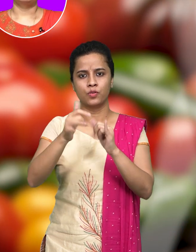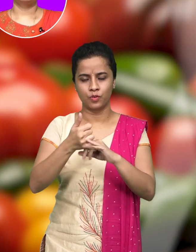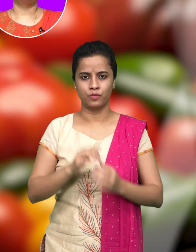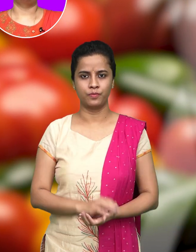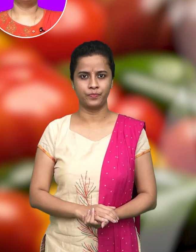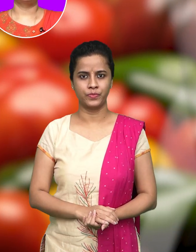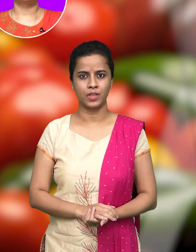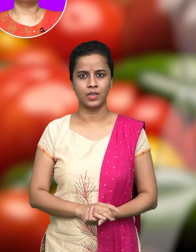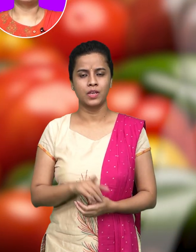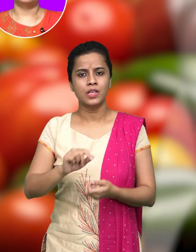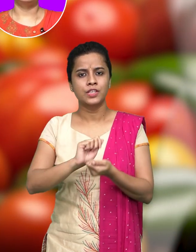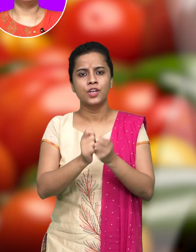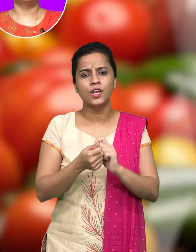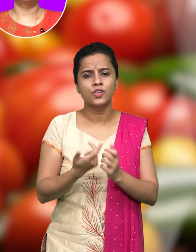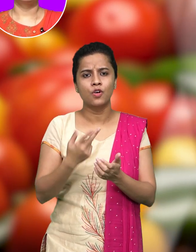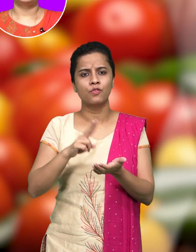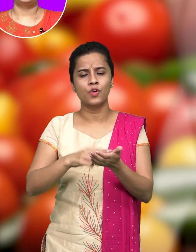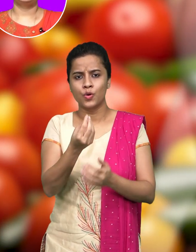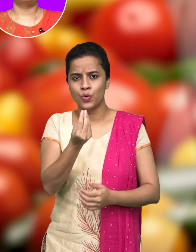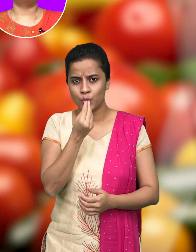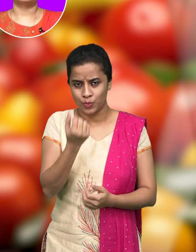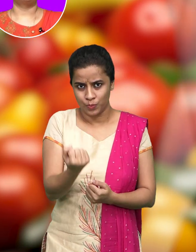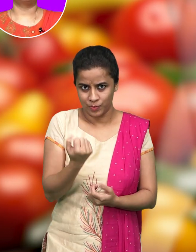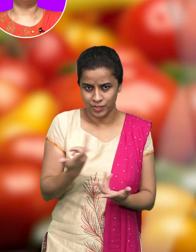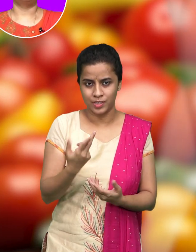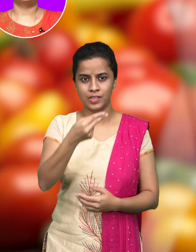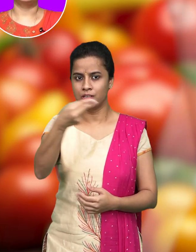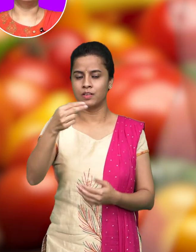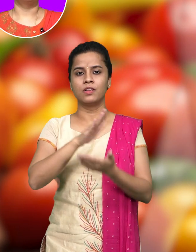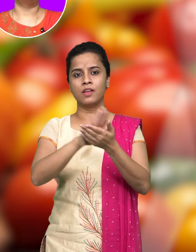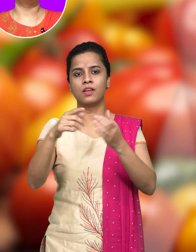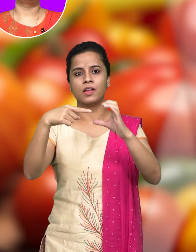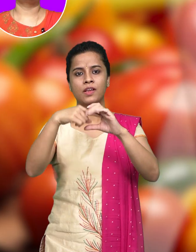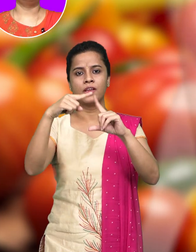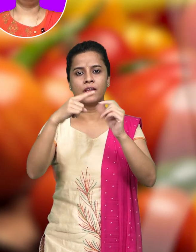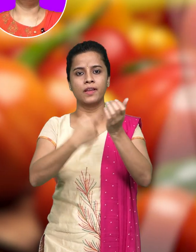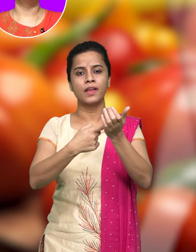Their mode of nutrition is called heterotrophic nutrition.